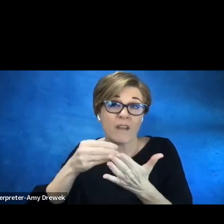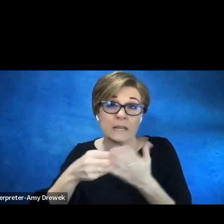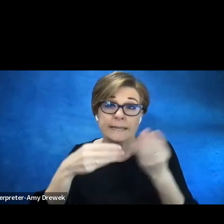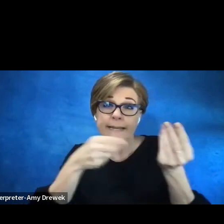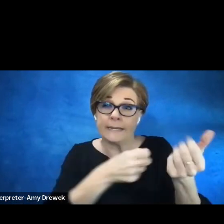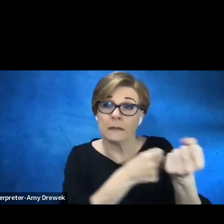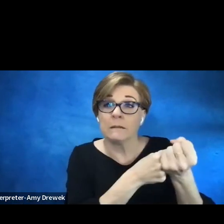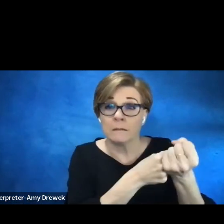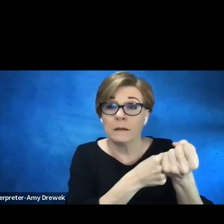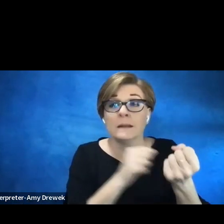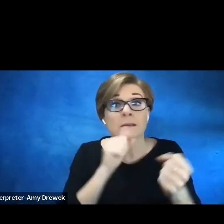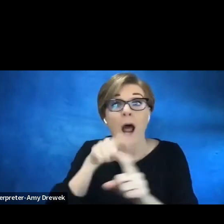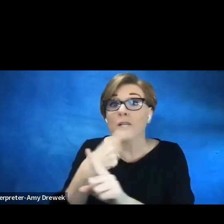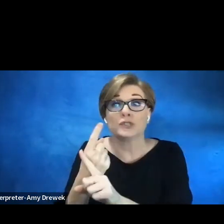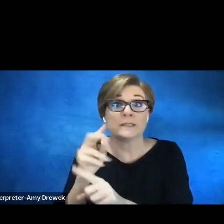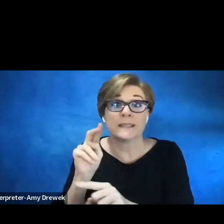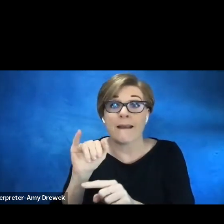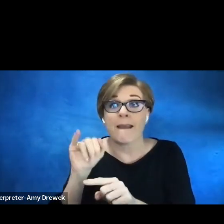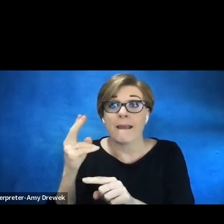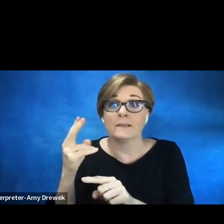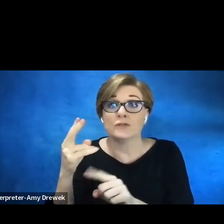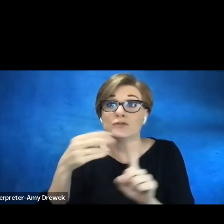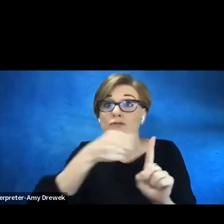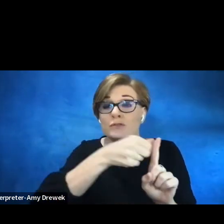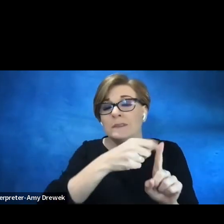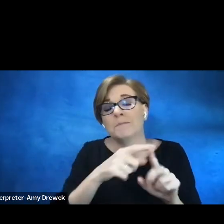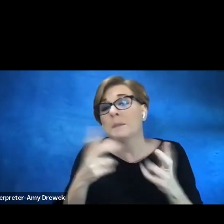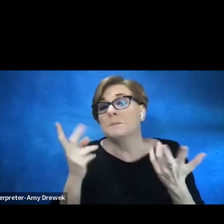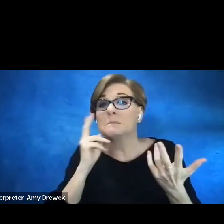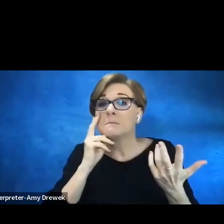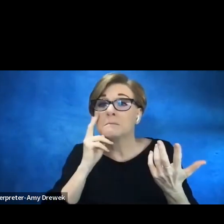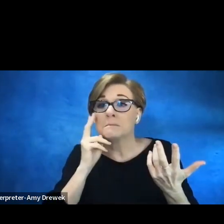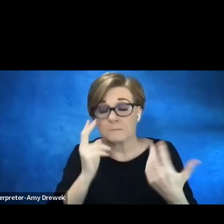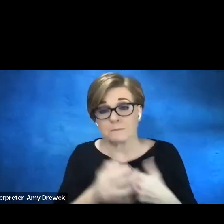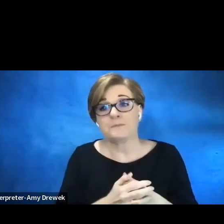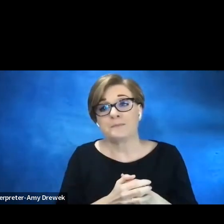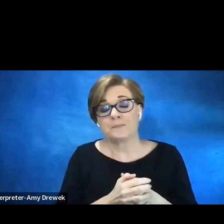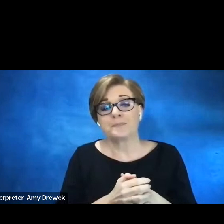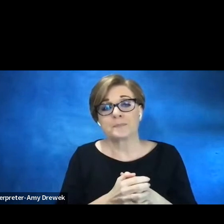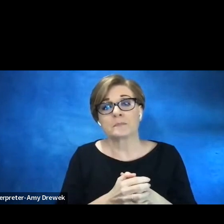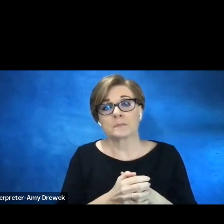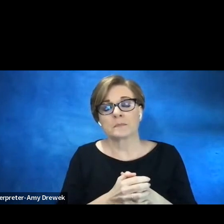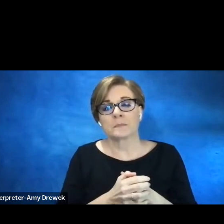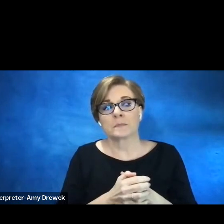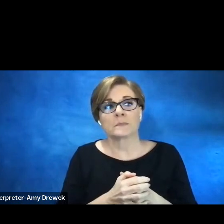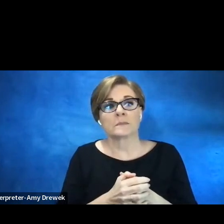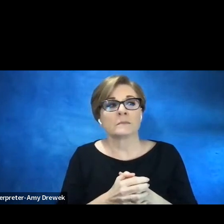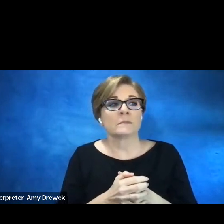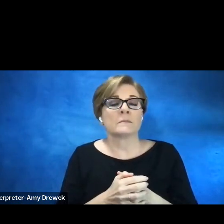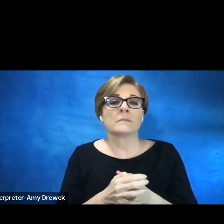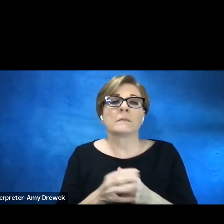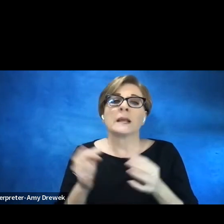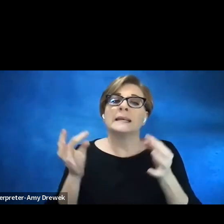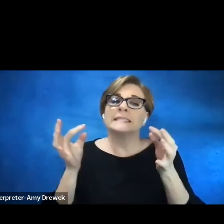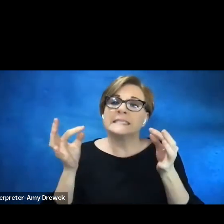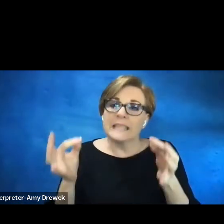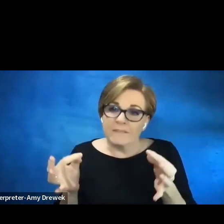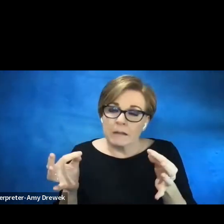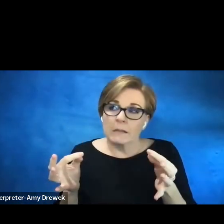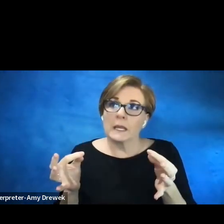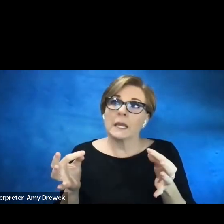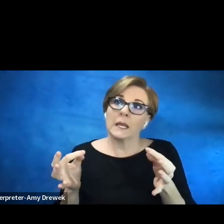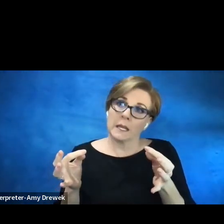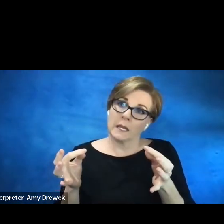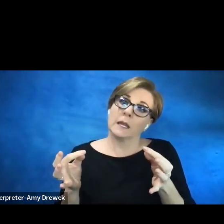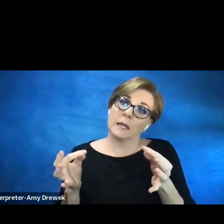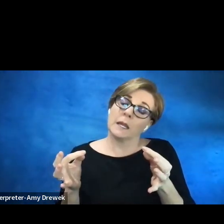NIH. But I think time will tell, but it definitely has resulted in a few more